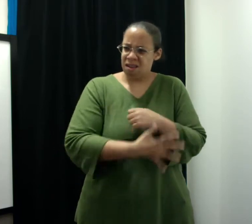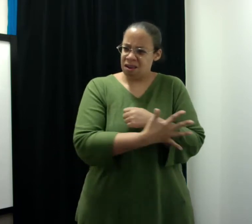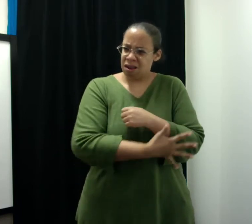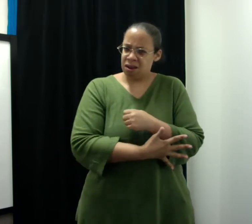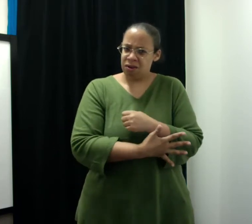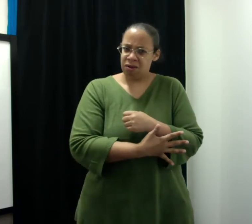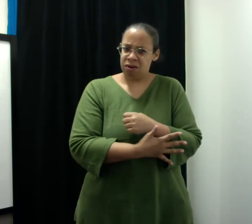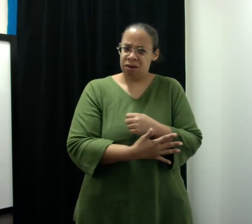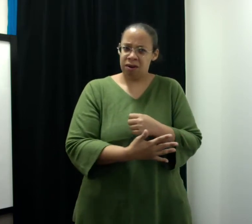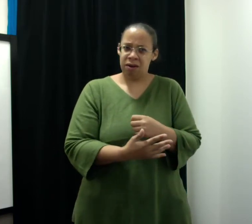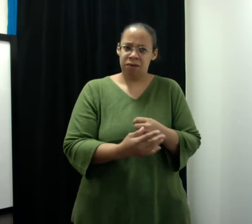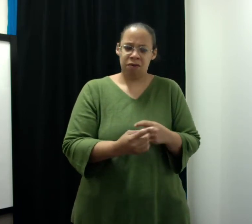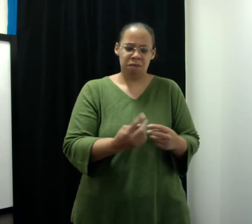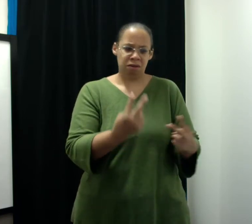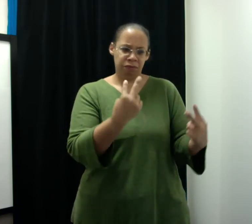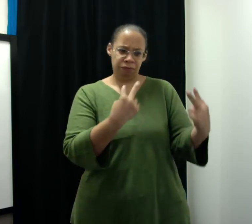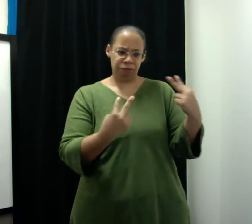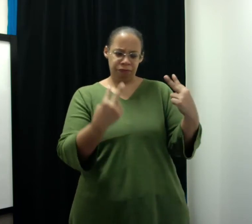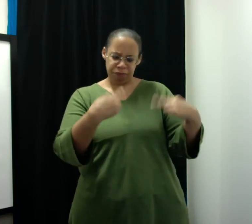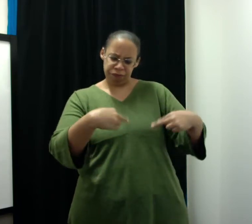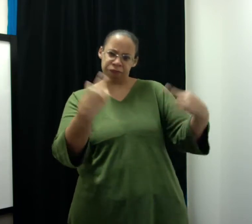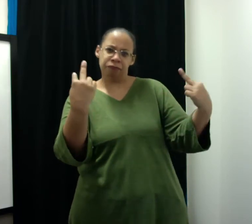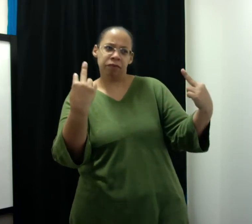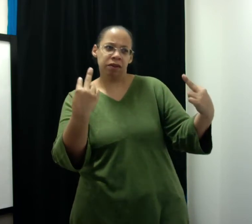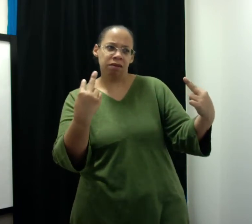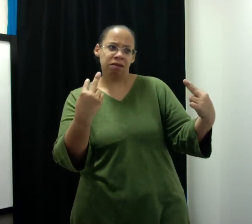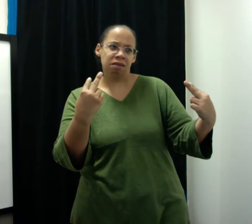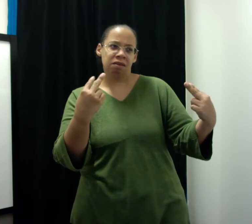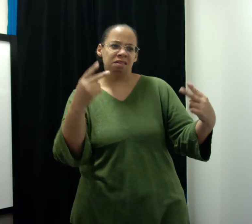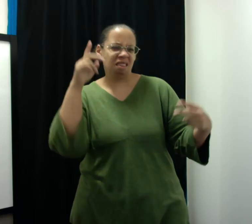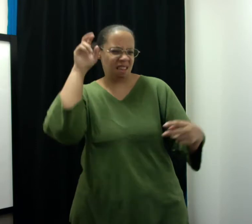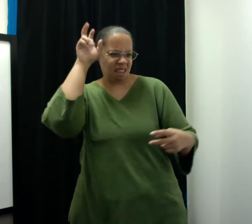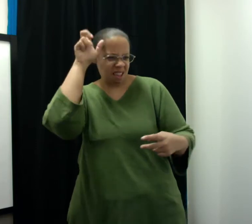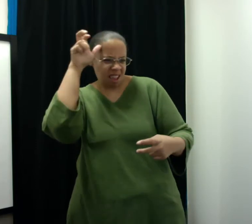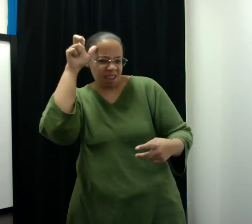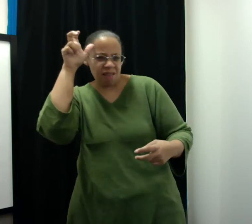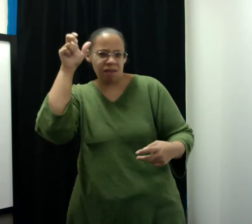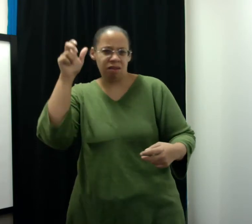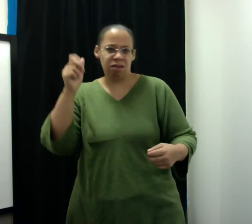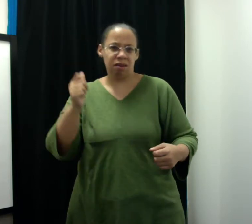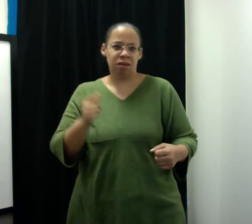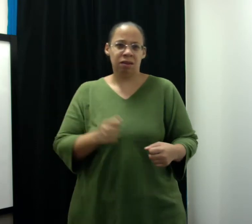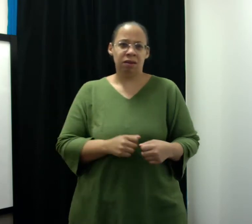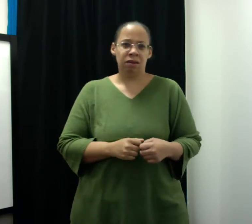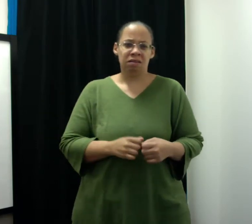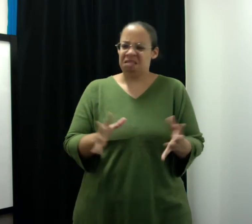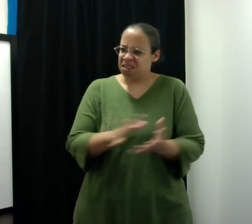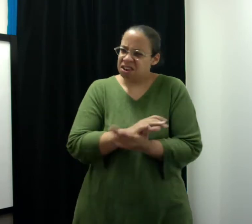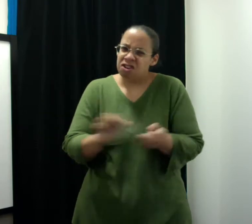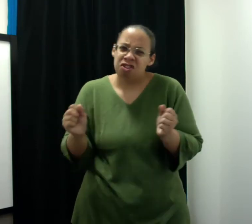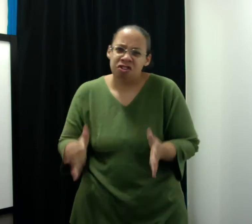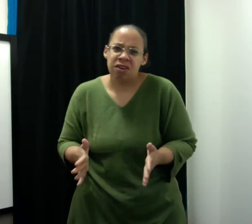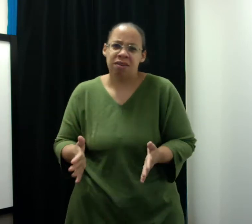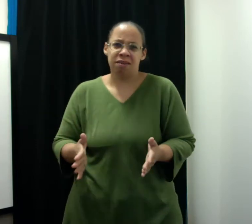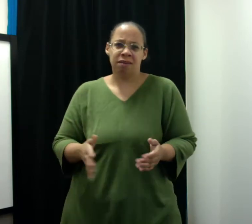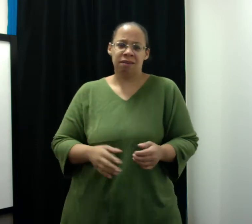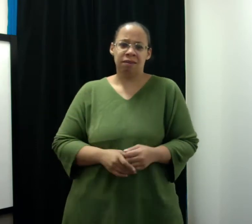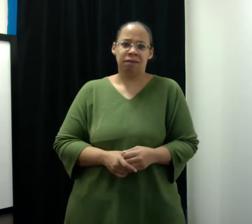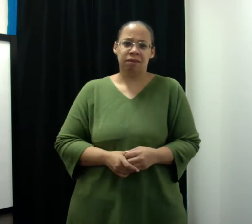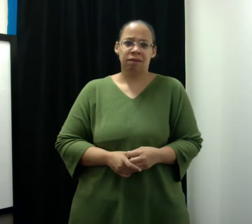humans. How can I save and honor the Arabic script and share it with other people, other cultures? And then